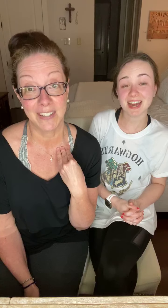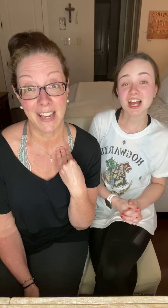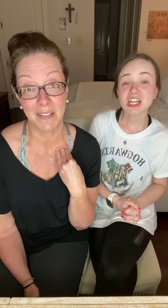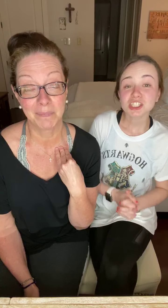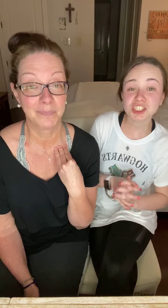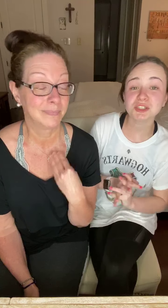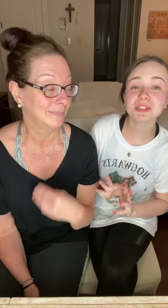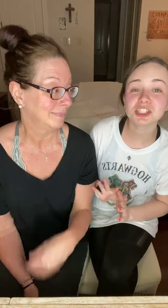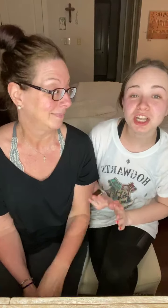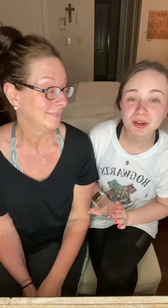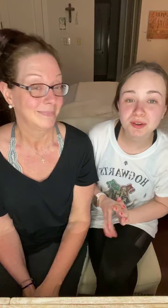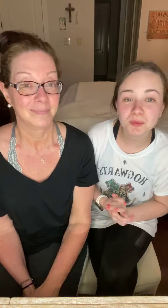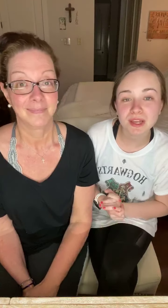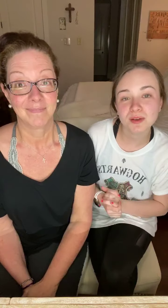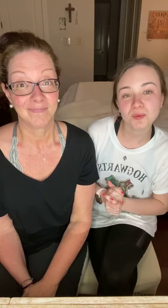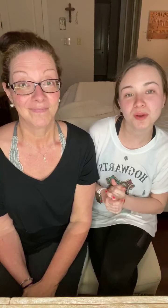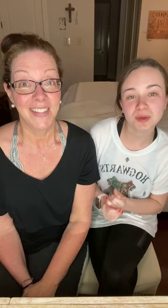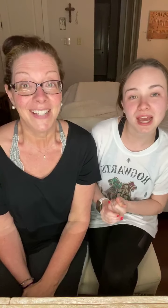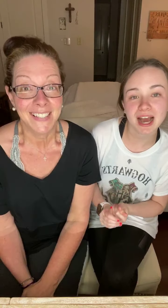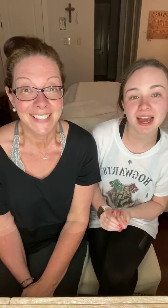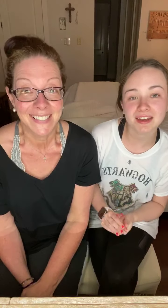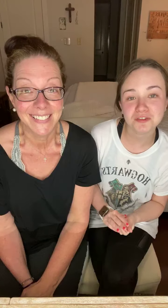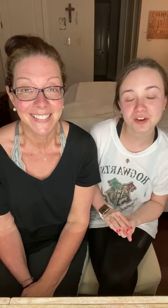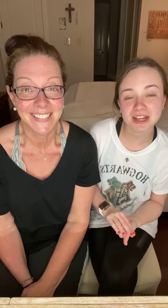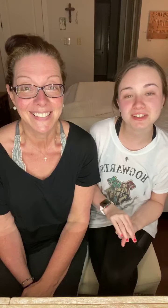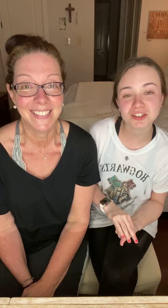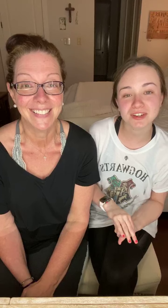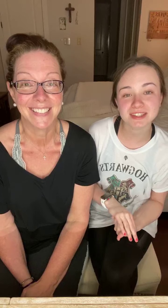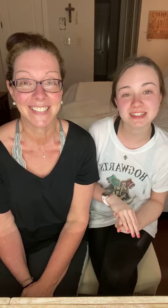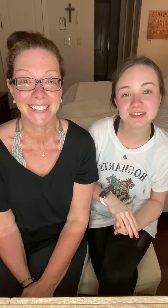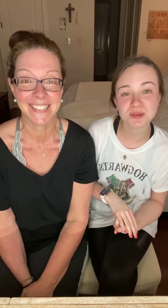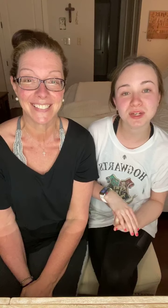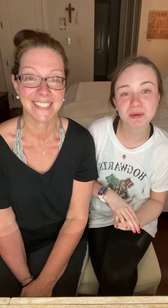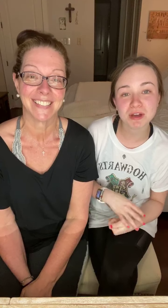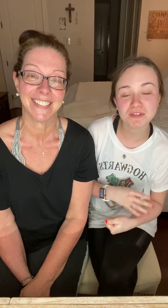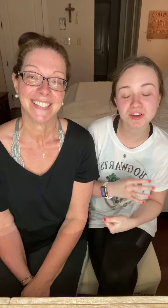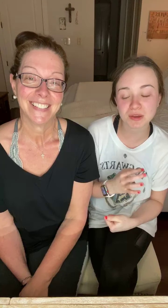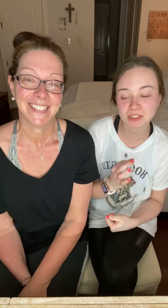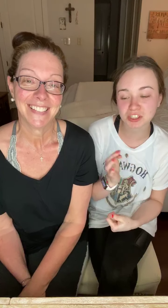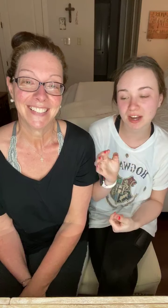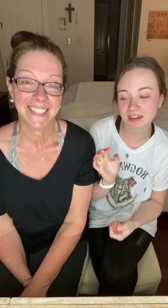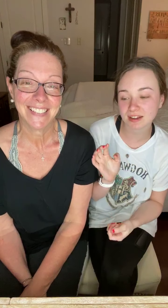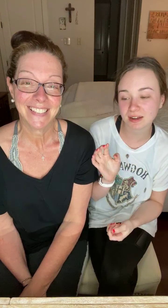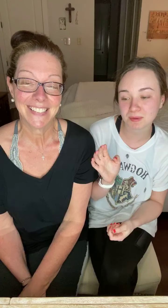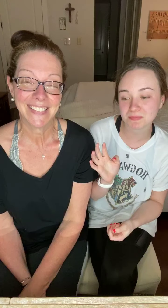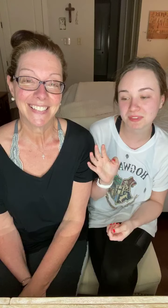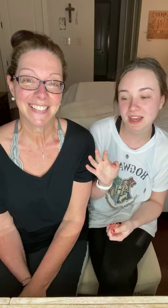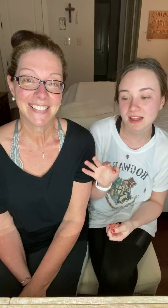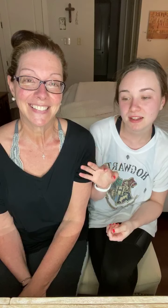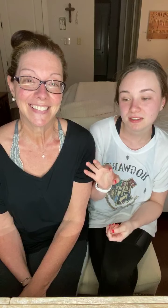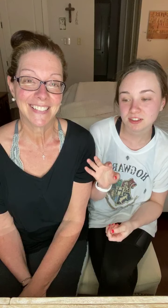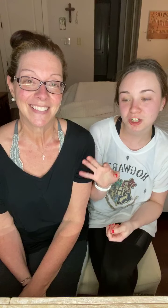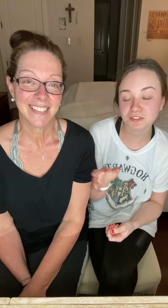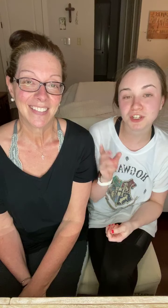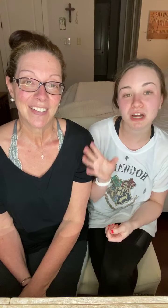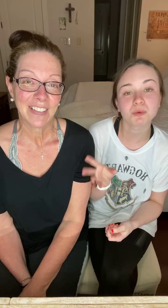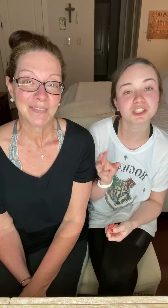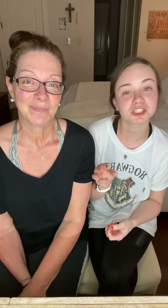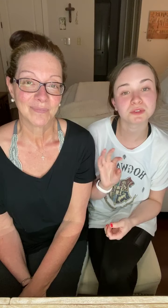saying. She would joke when we had friends or relatives that would come over that would try to figure out what she was